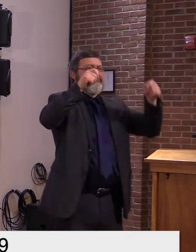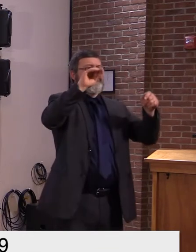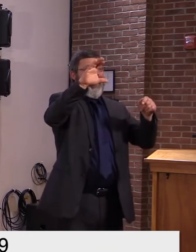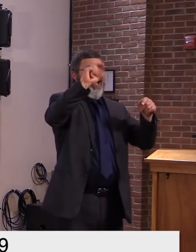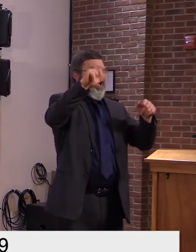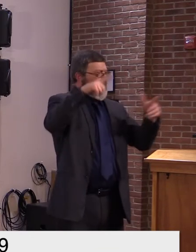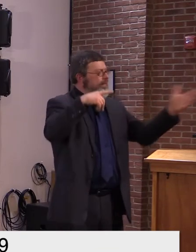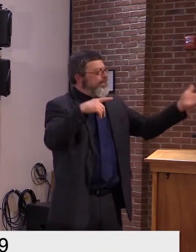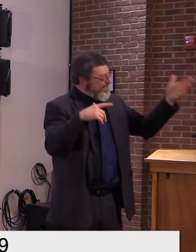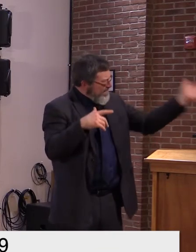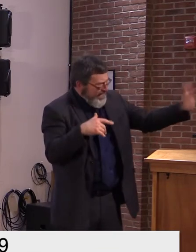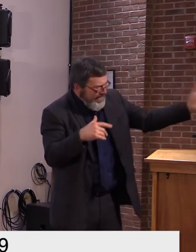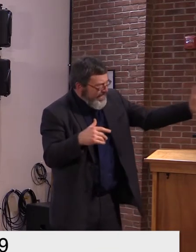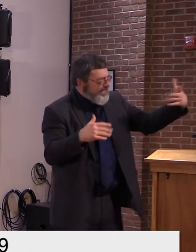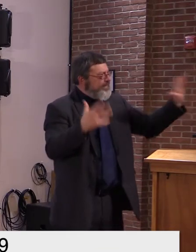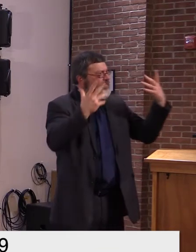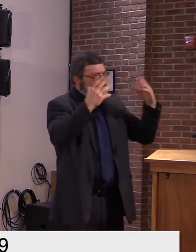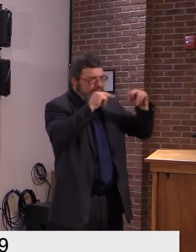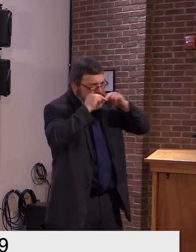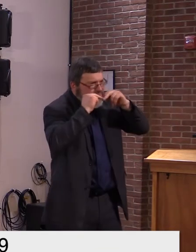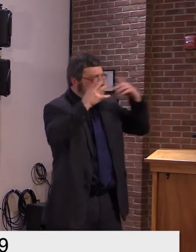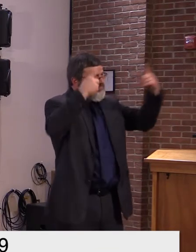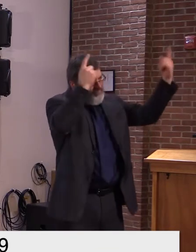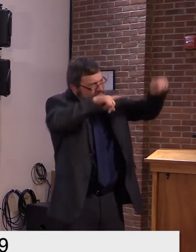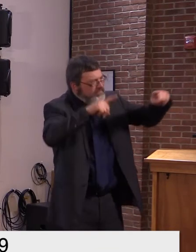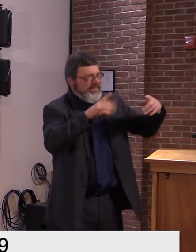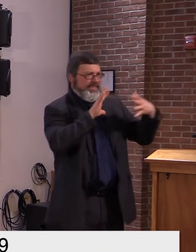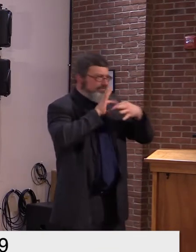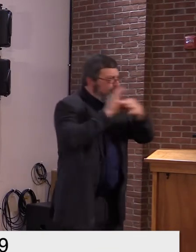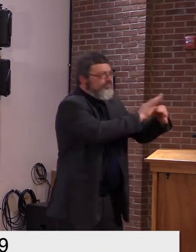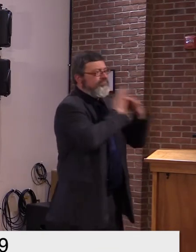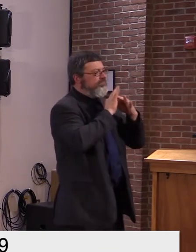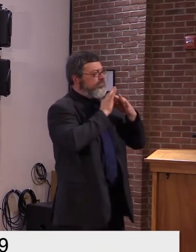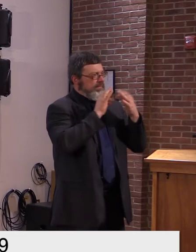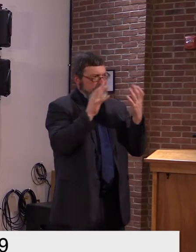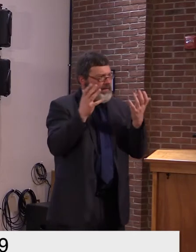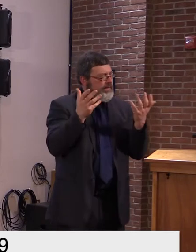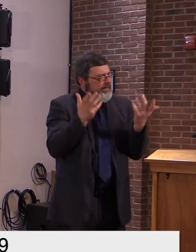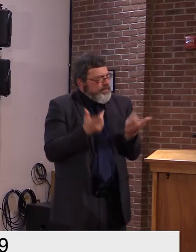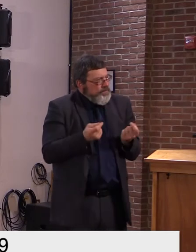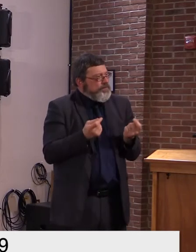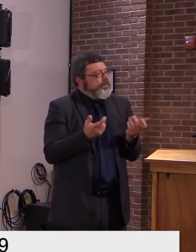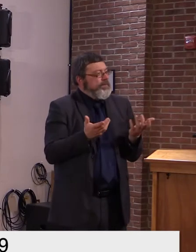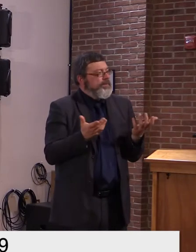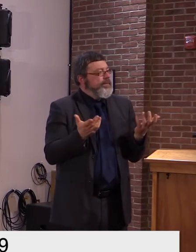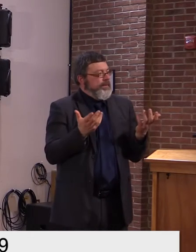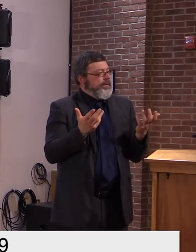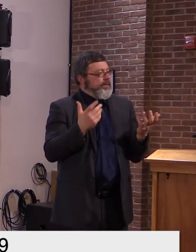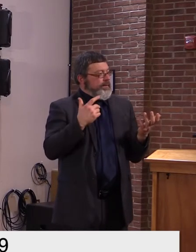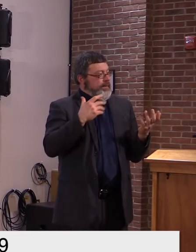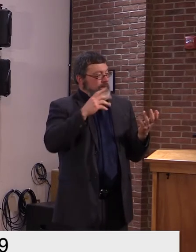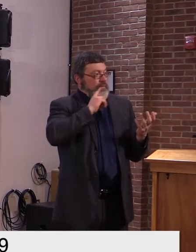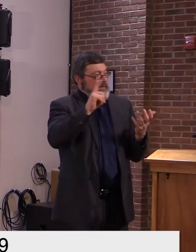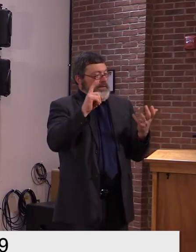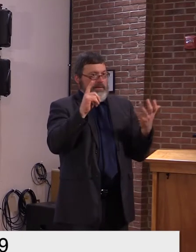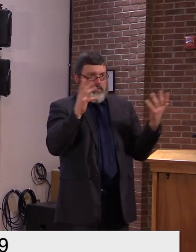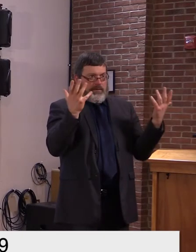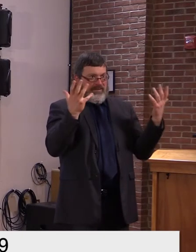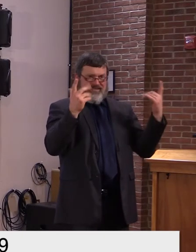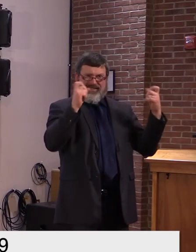in the House, to say, hey, we are all in this together, and let's assess where we're at 2 months from